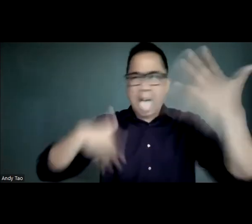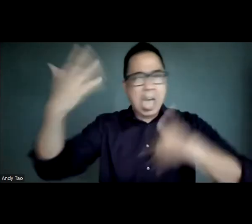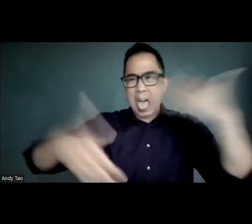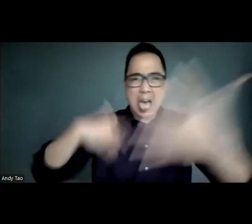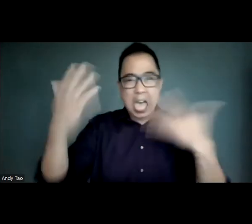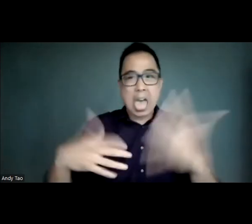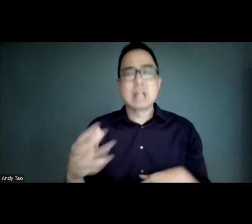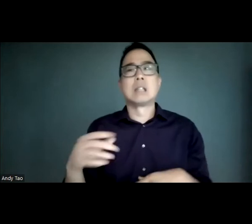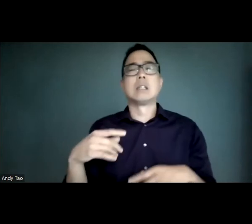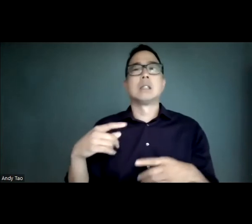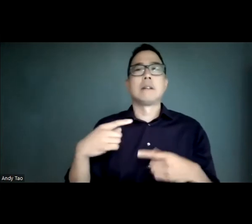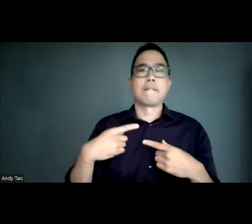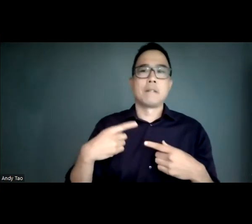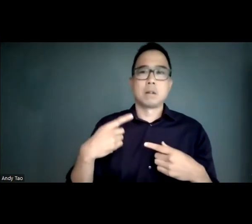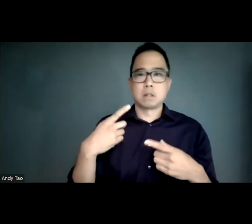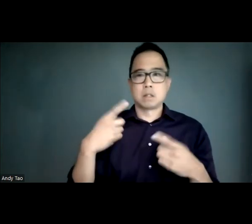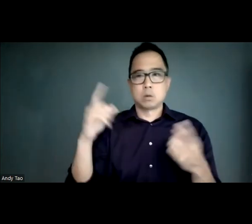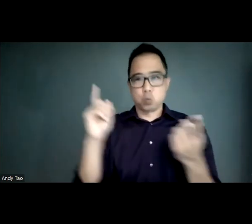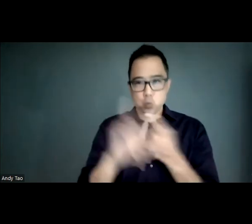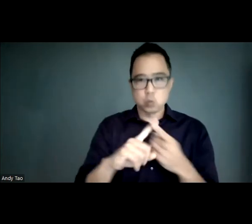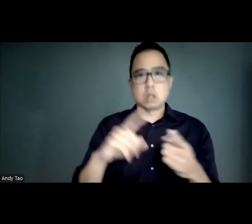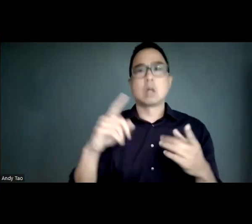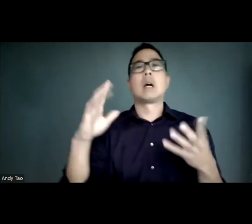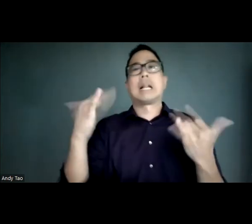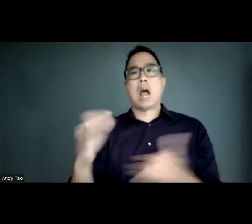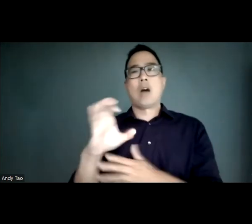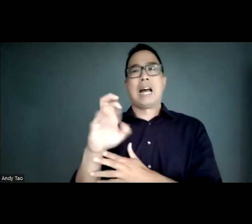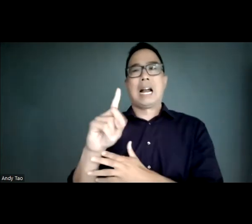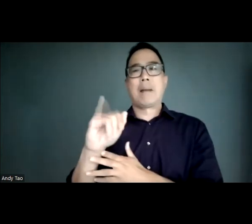So at that time, it was a pandemic.